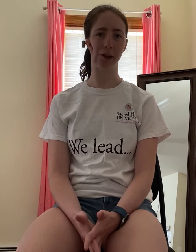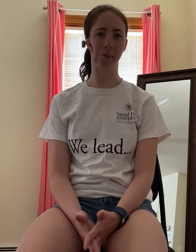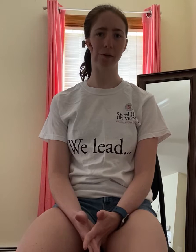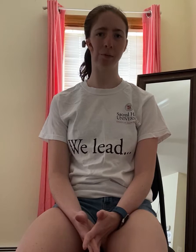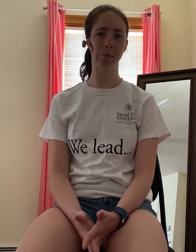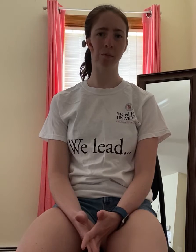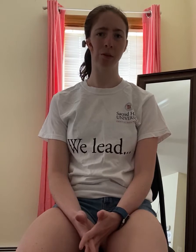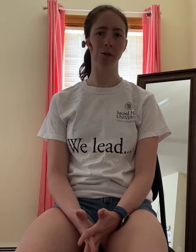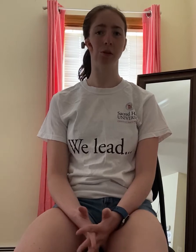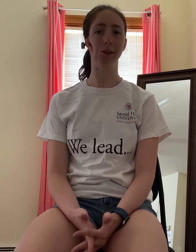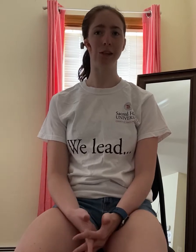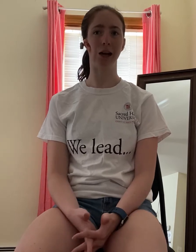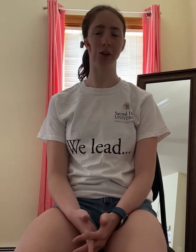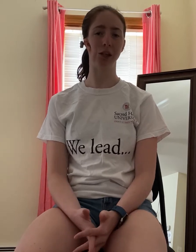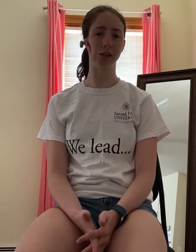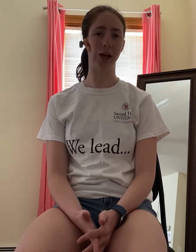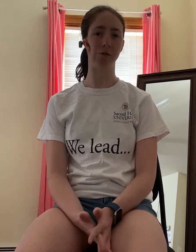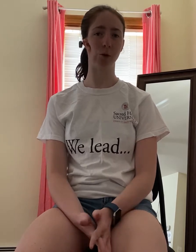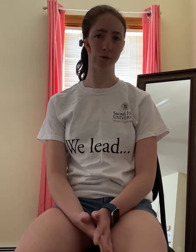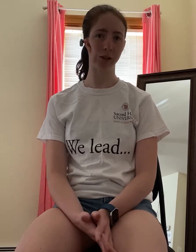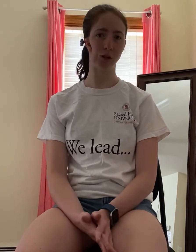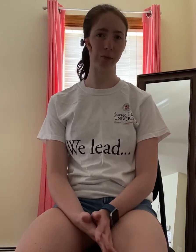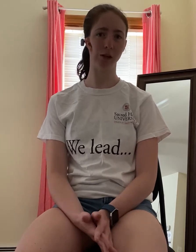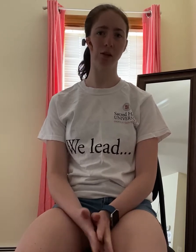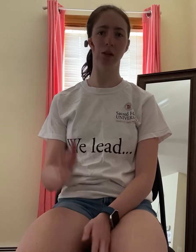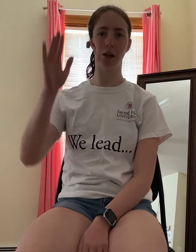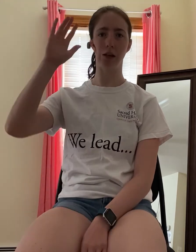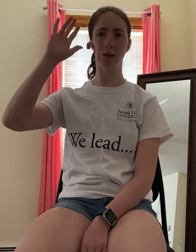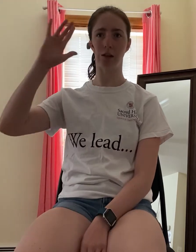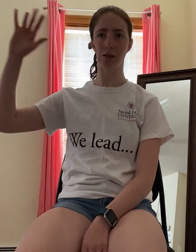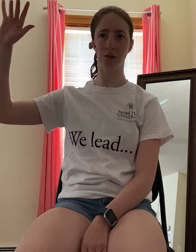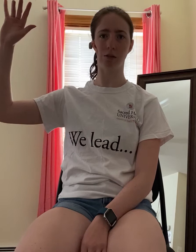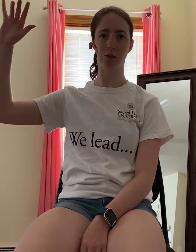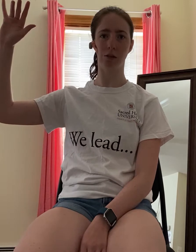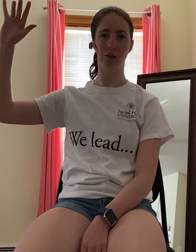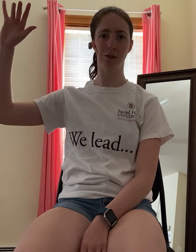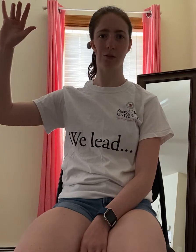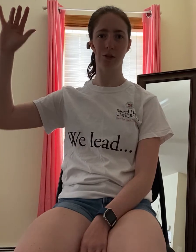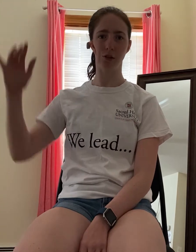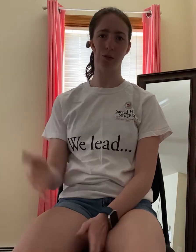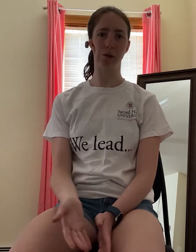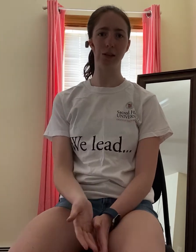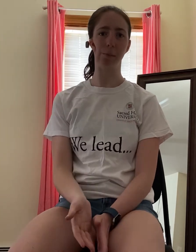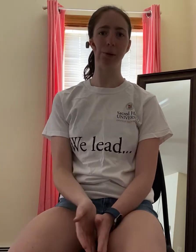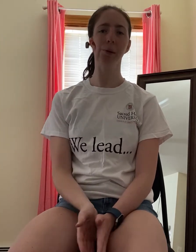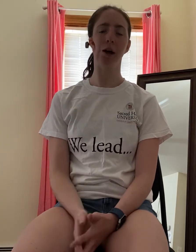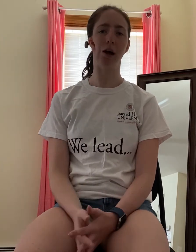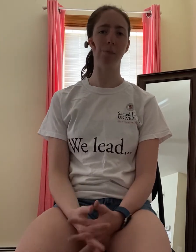about. So there is actually a sign for fingerspell, and it's this. So it's pretty simple. And